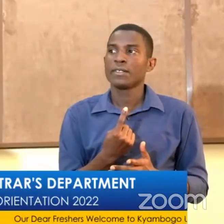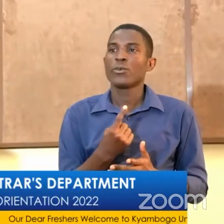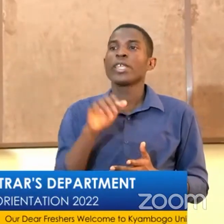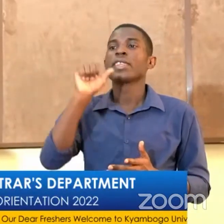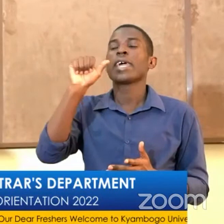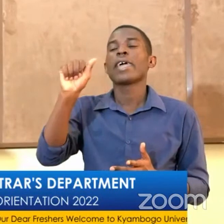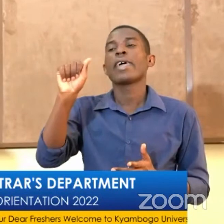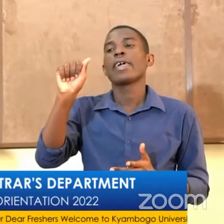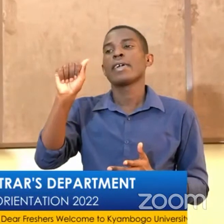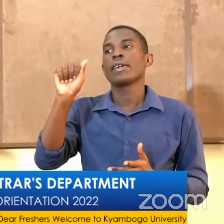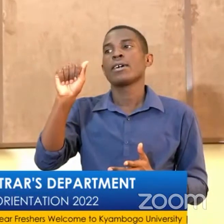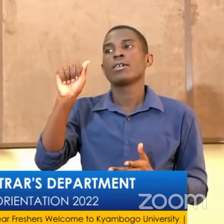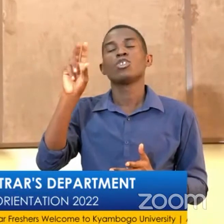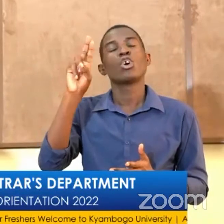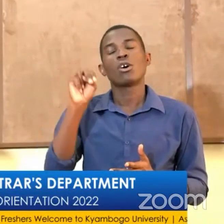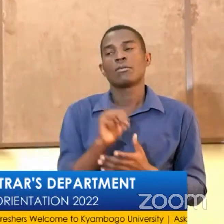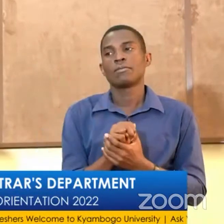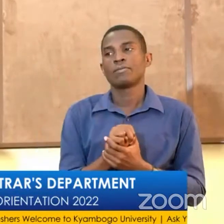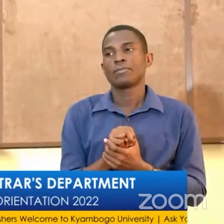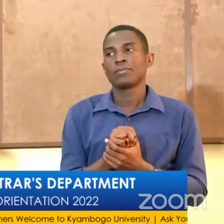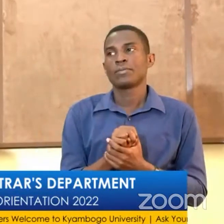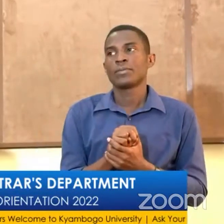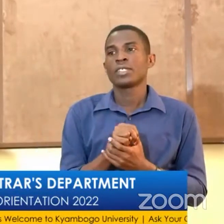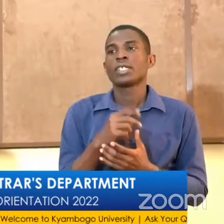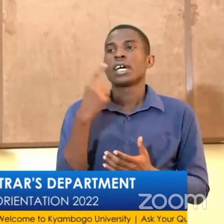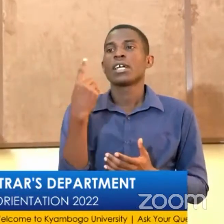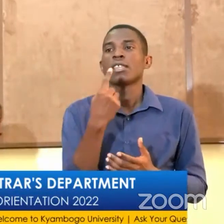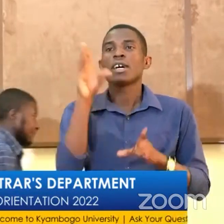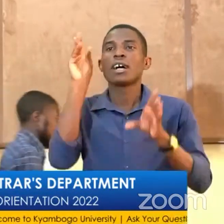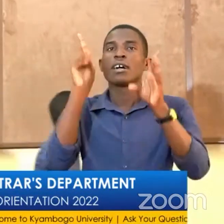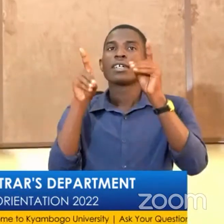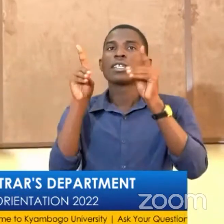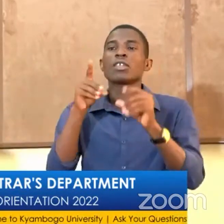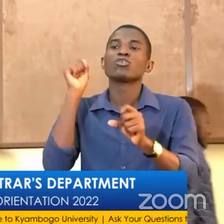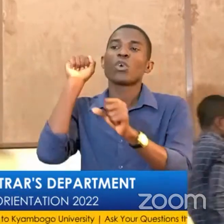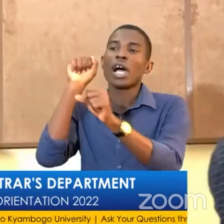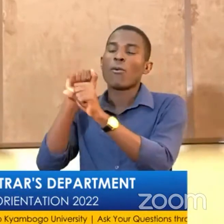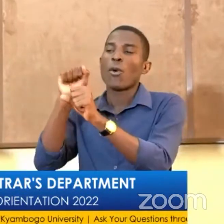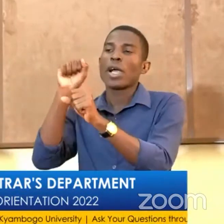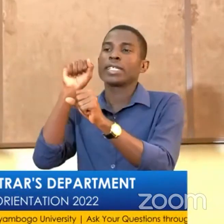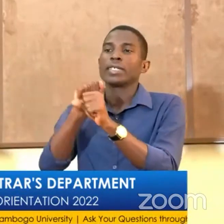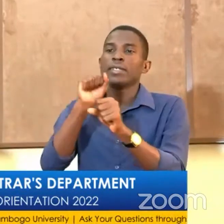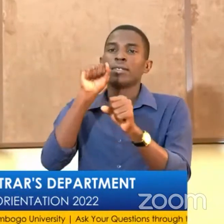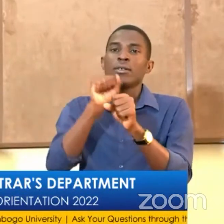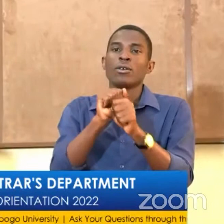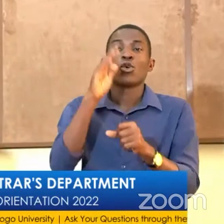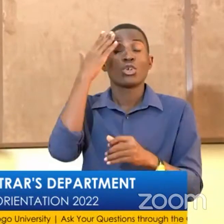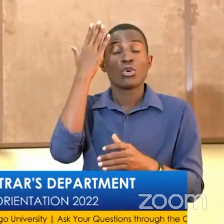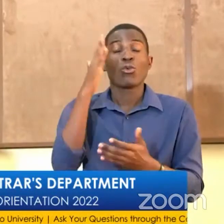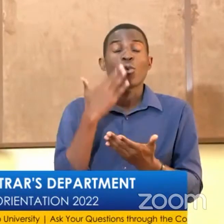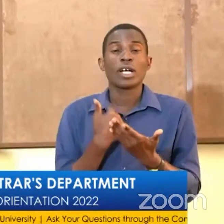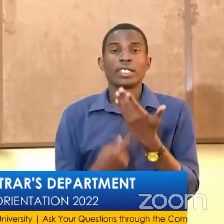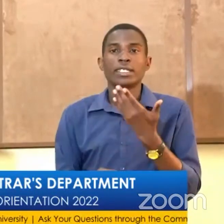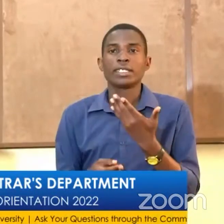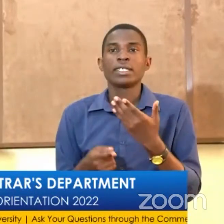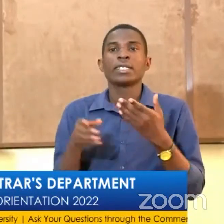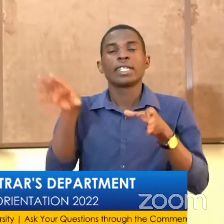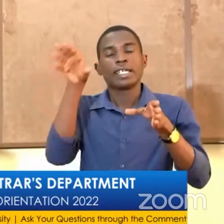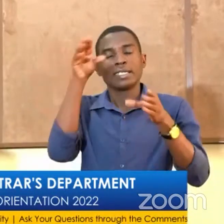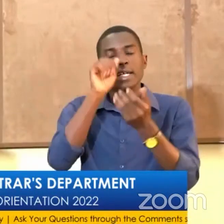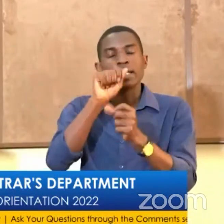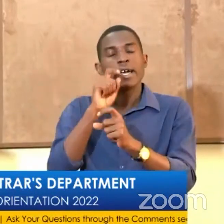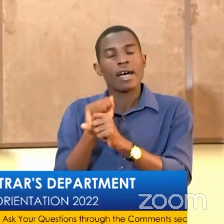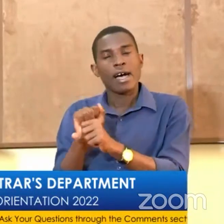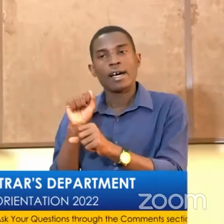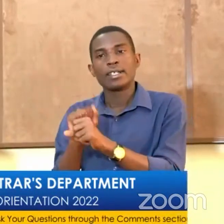A. No, they are those who are very hardworking, who know what they want. They study hard and